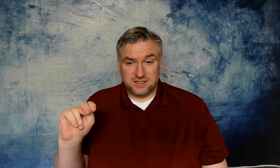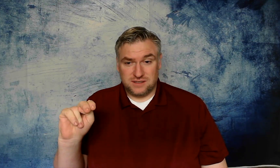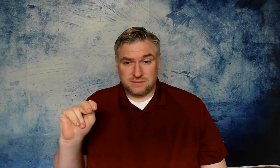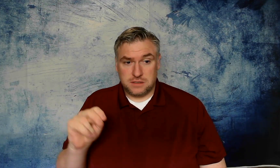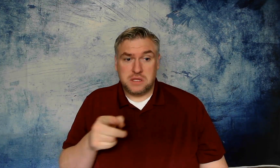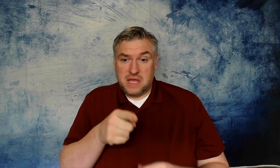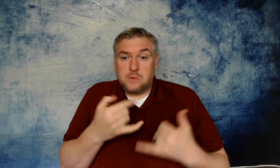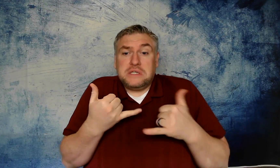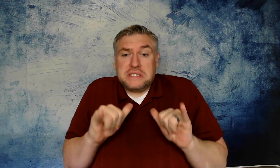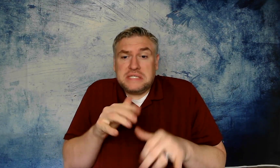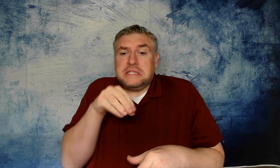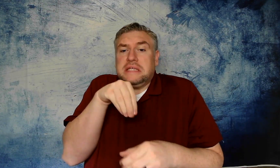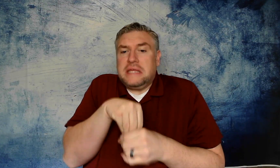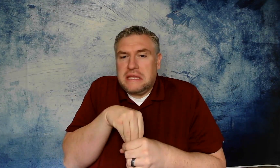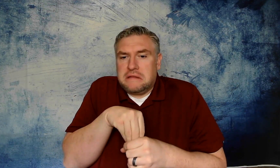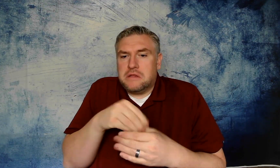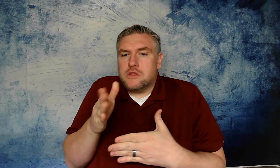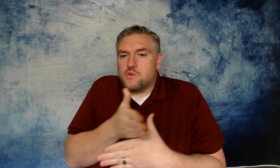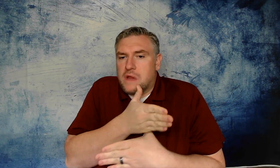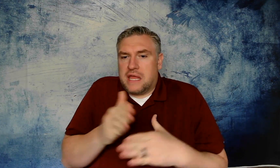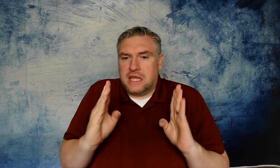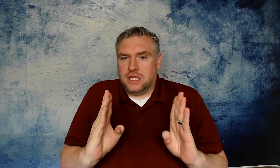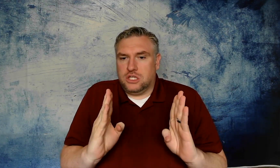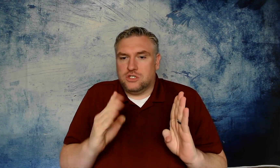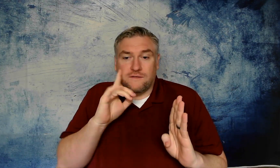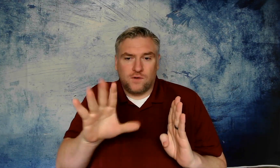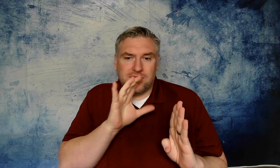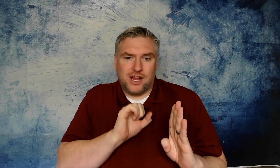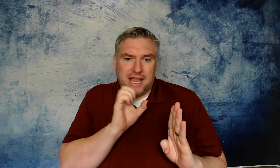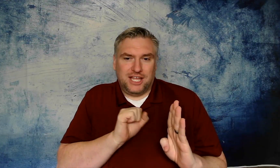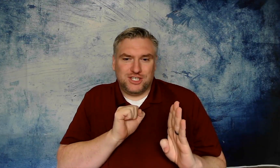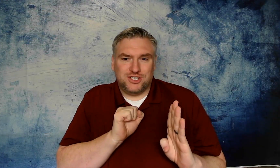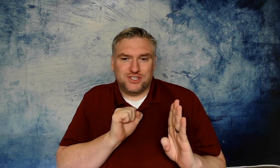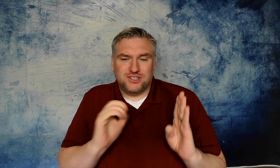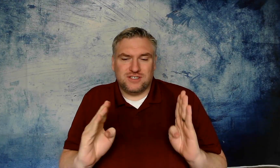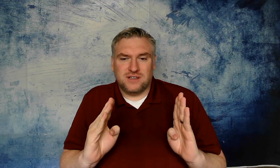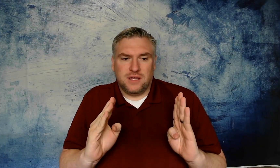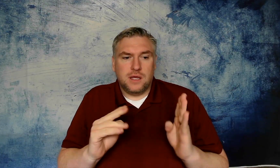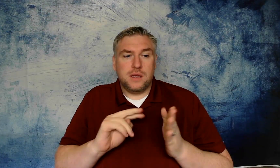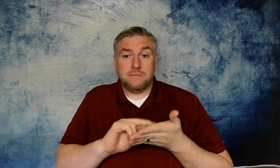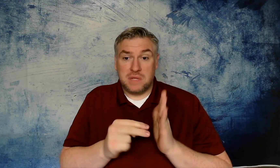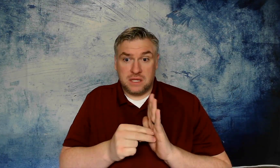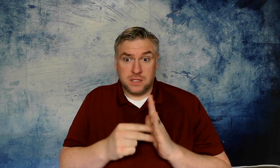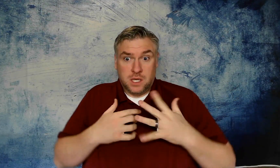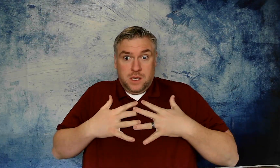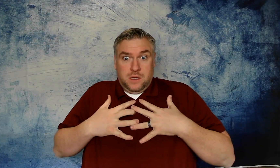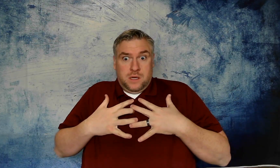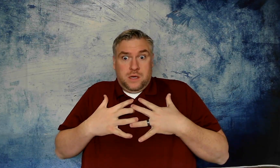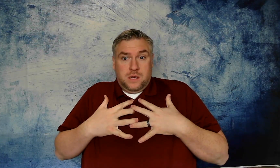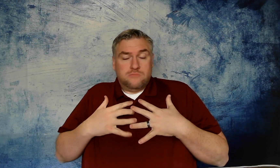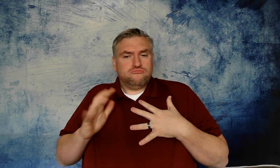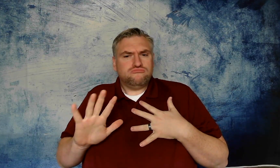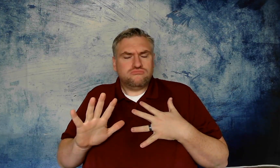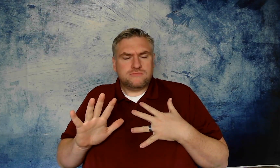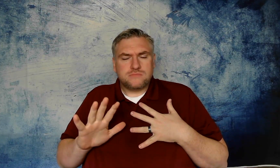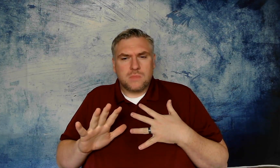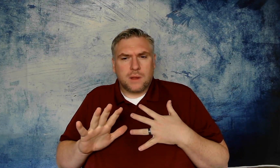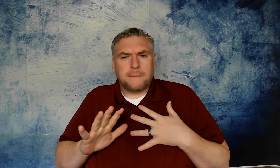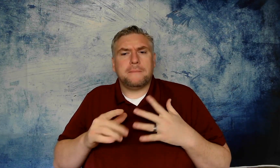deviation. They're still in the range for their age. Means, do we need to panic?